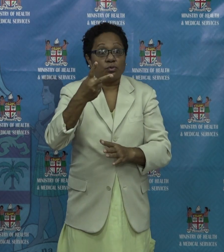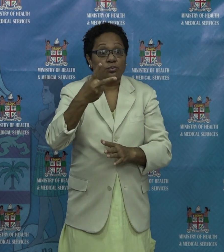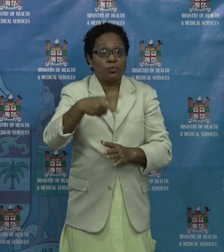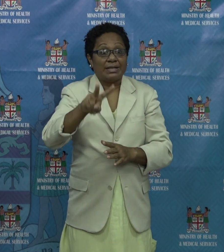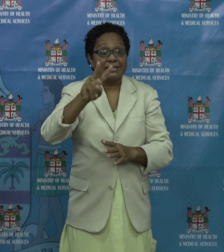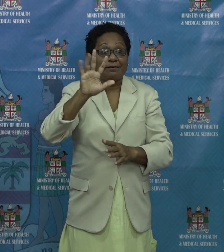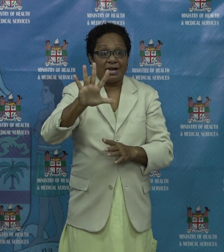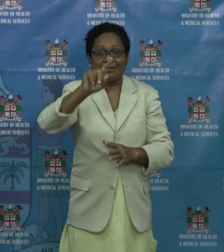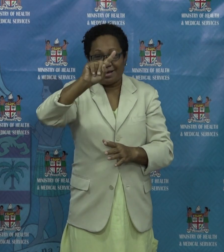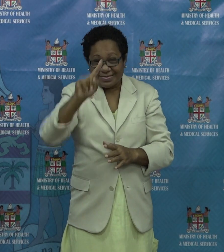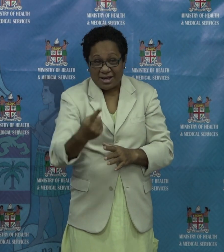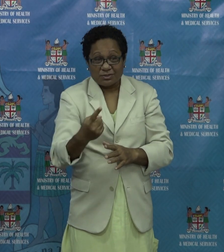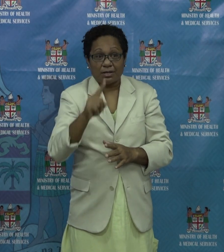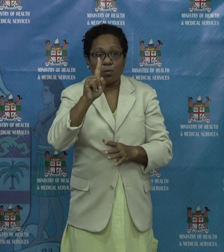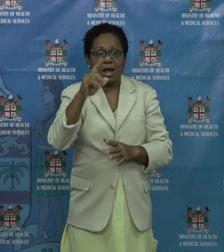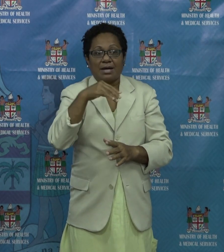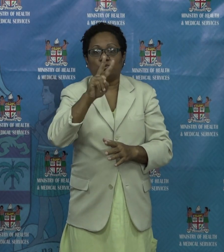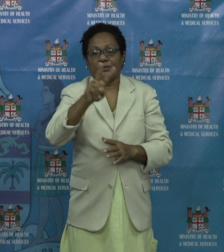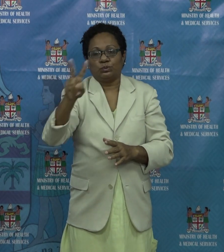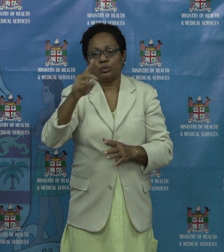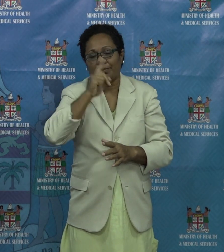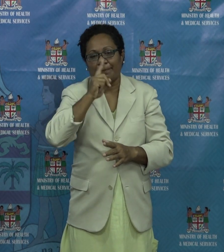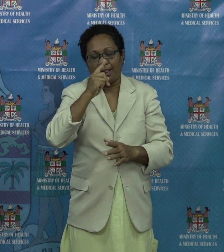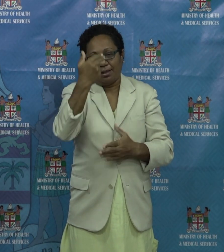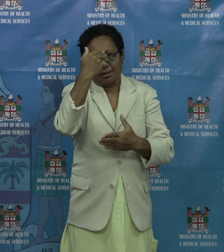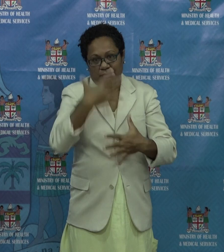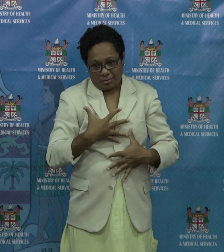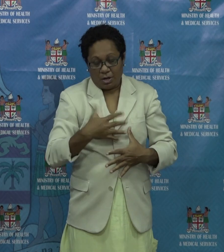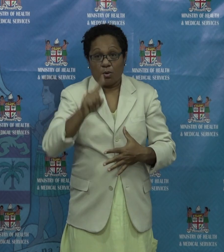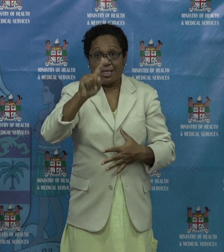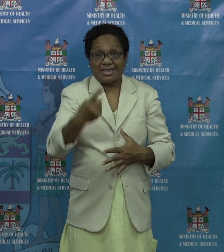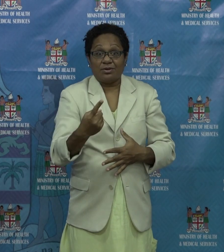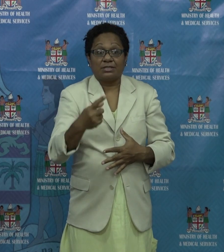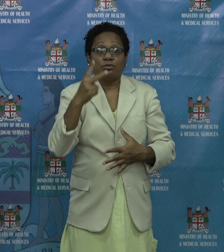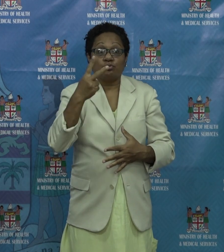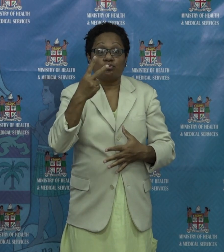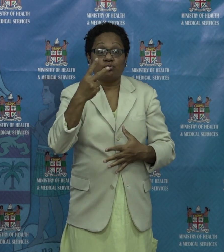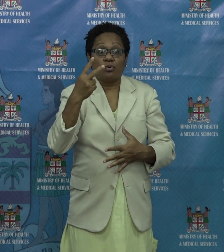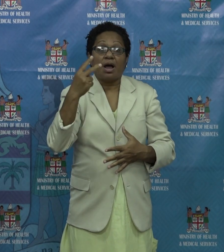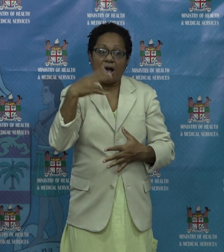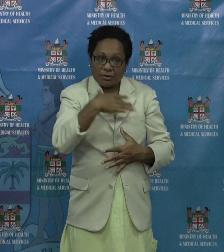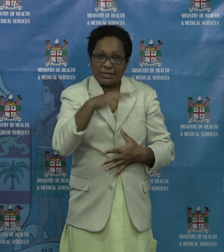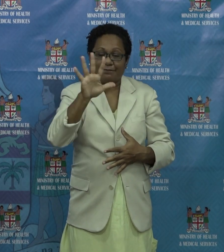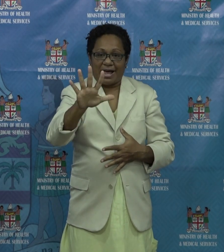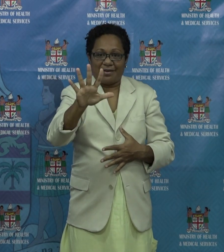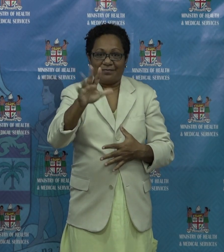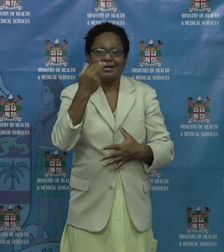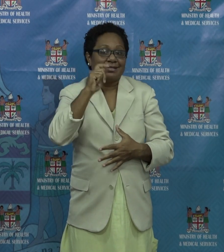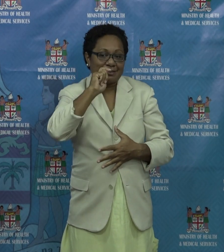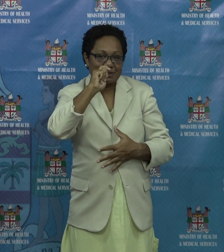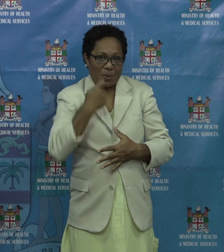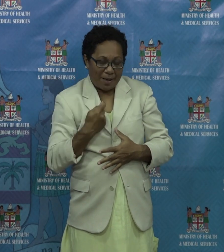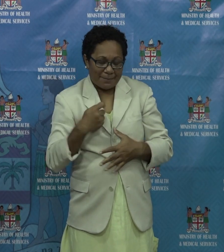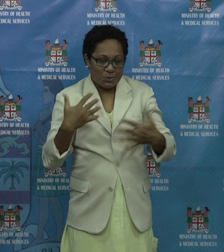25,152 individuals were screened, and 1,205 individuals was swabbed, which